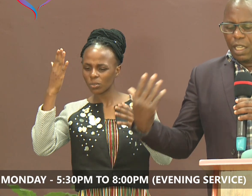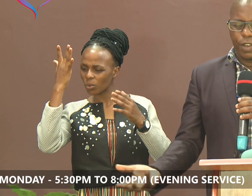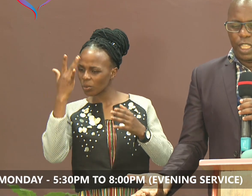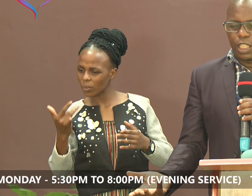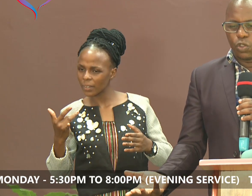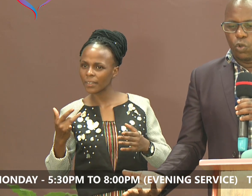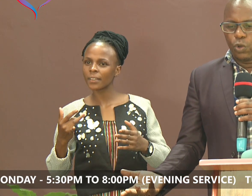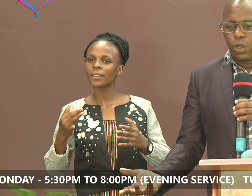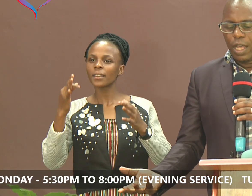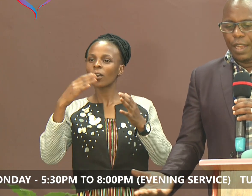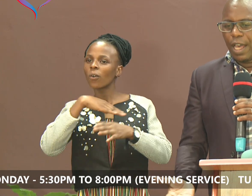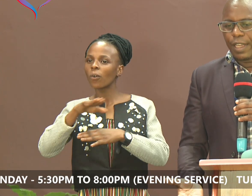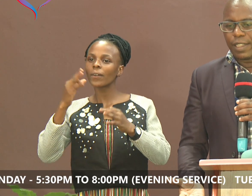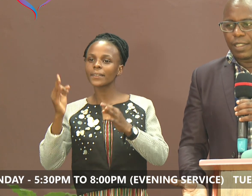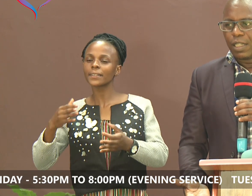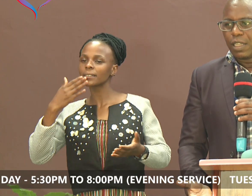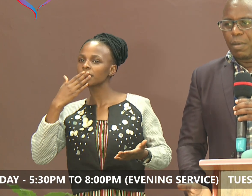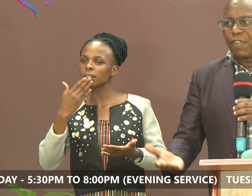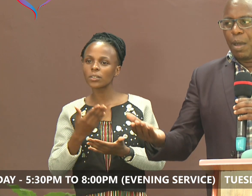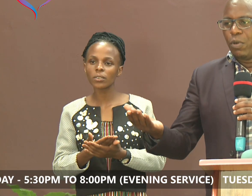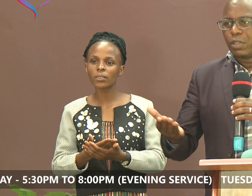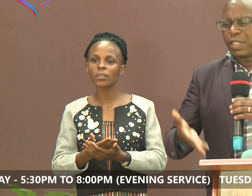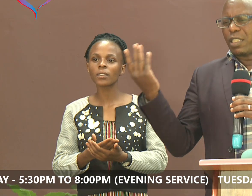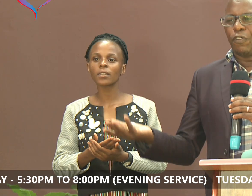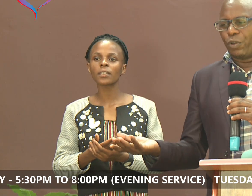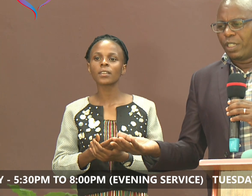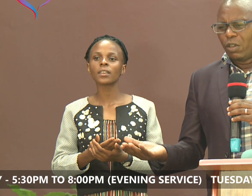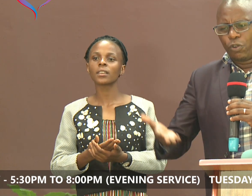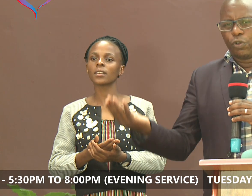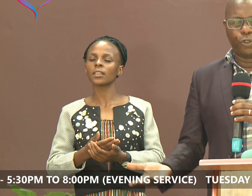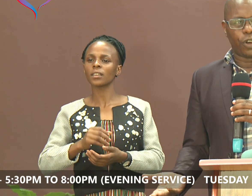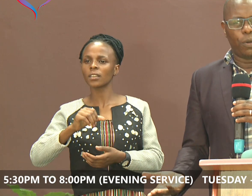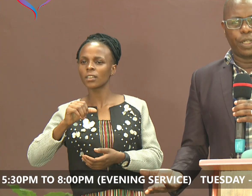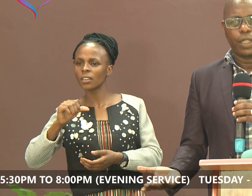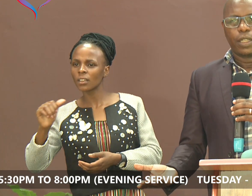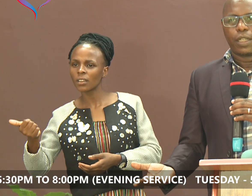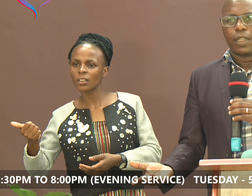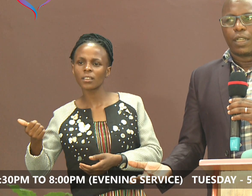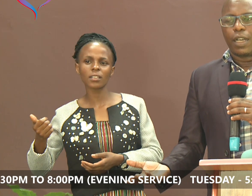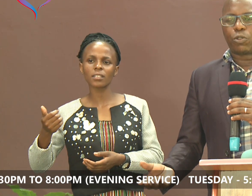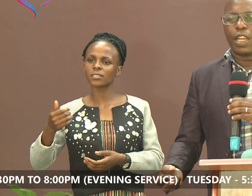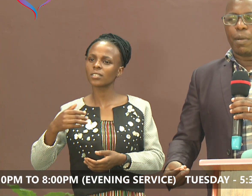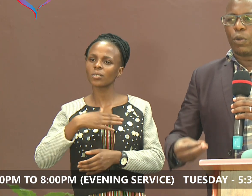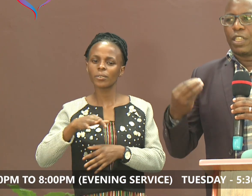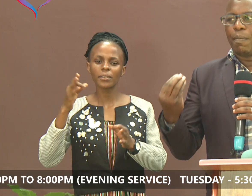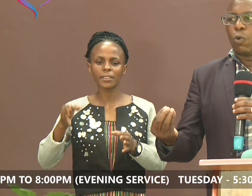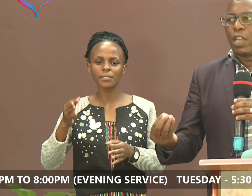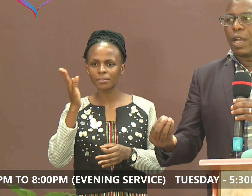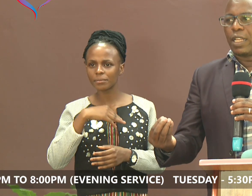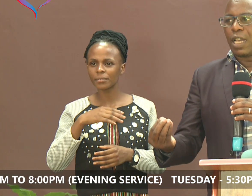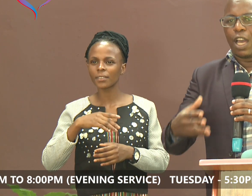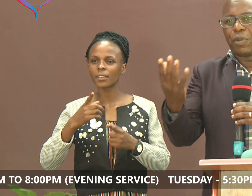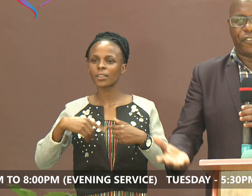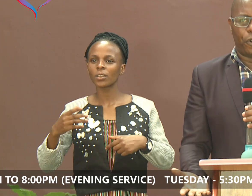ground, everything is good, and others, nebavamu, 30-fold on good ground. Nga tuyuna naba kulide magwa